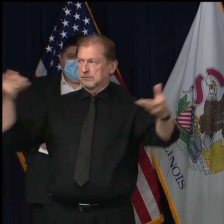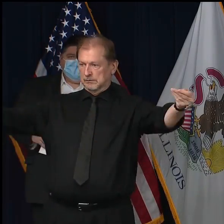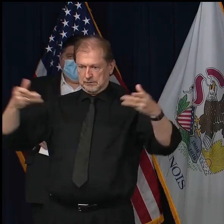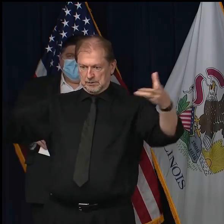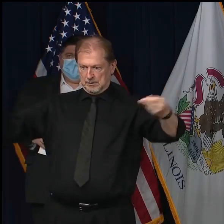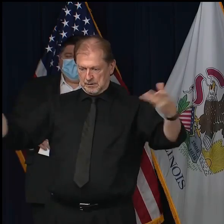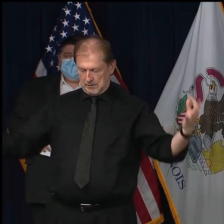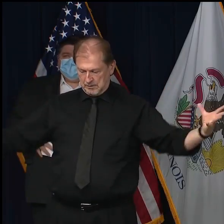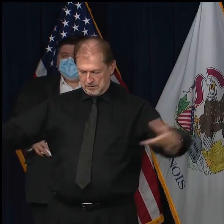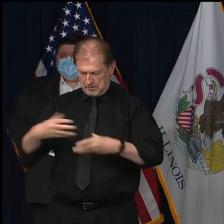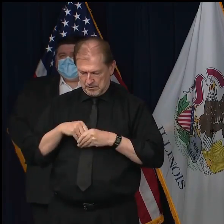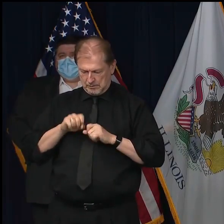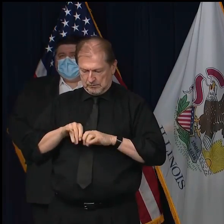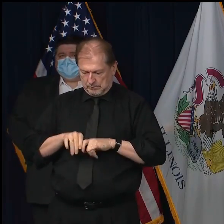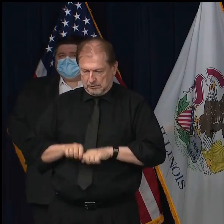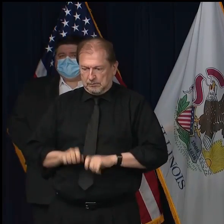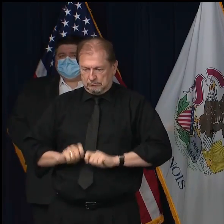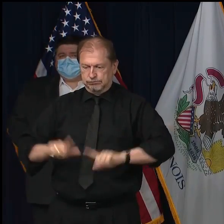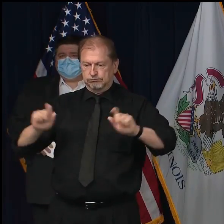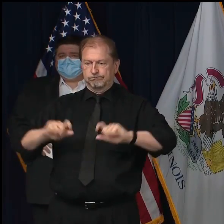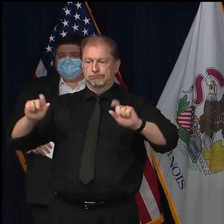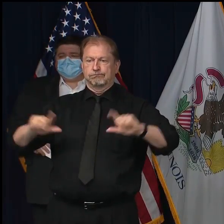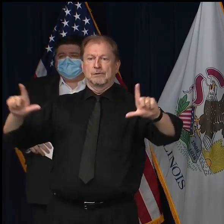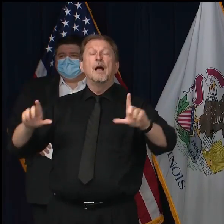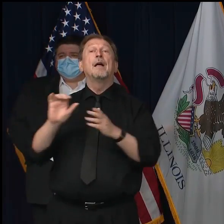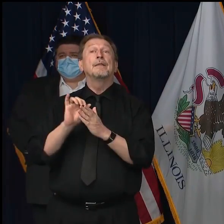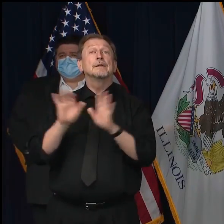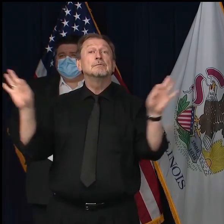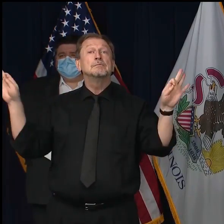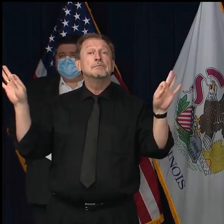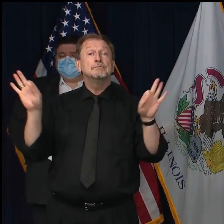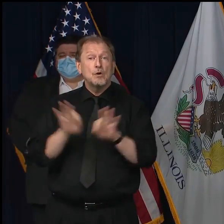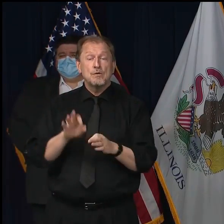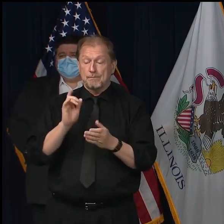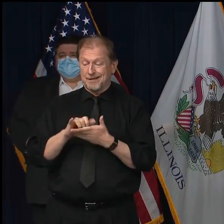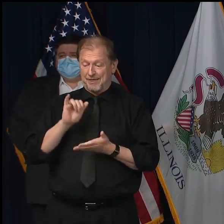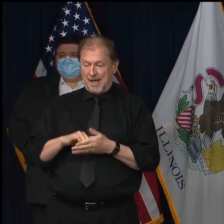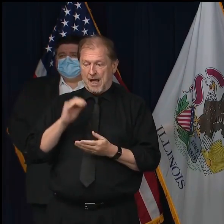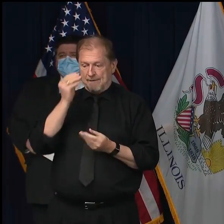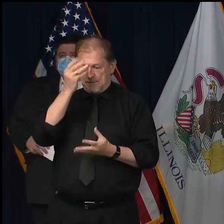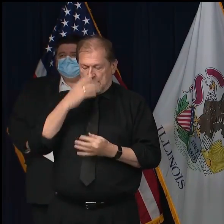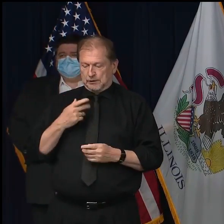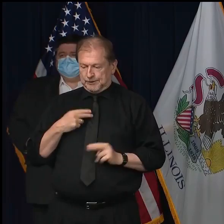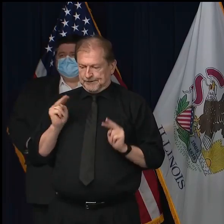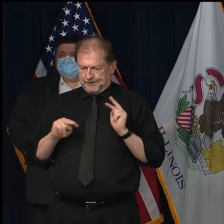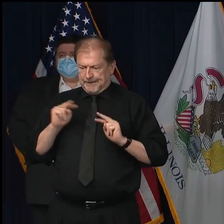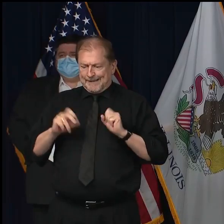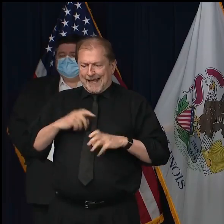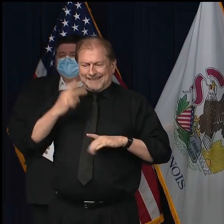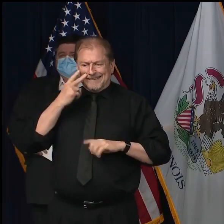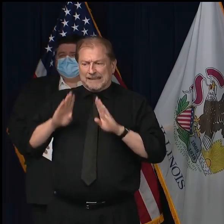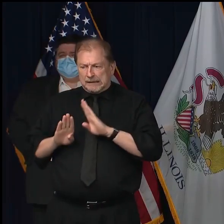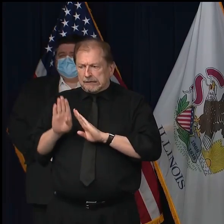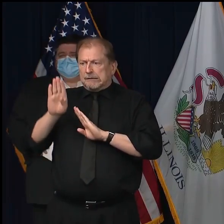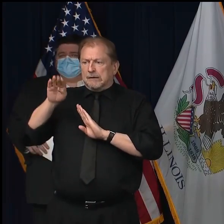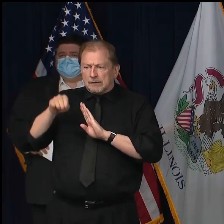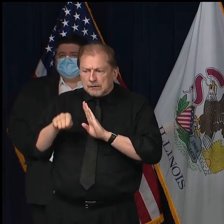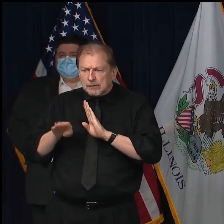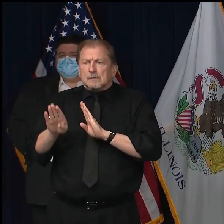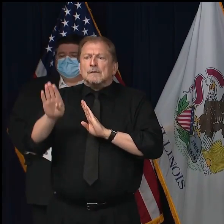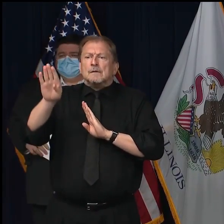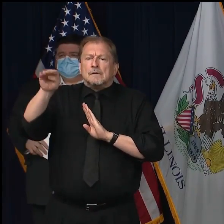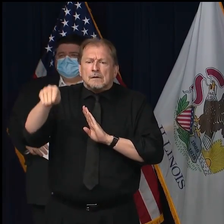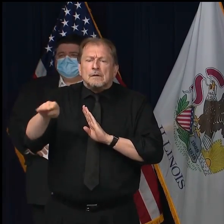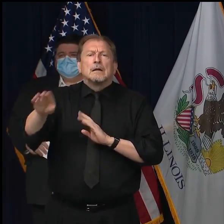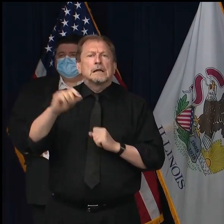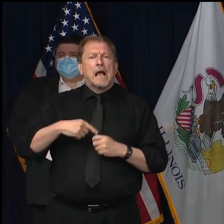is vital to shaping our understanding of exactly where we are in this pandemic, where we're headed, and what we might need to do.